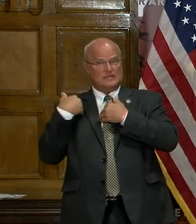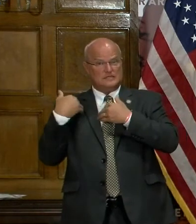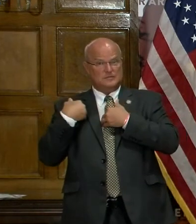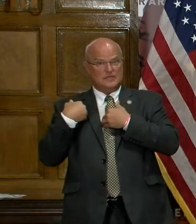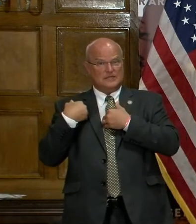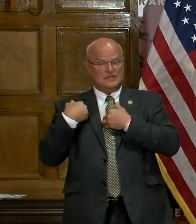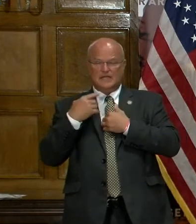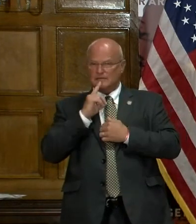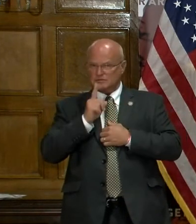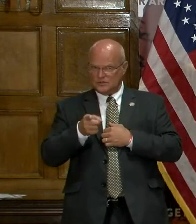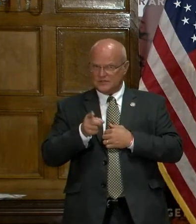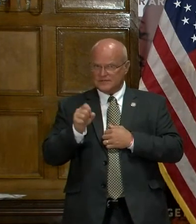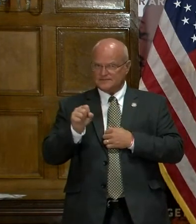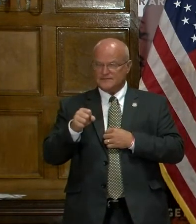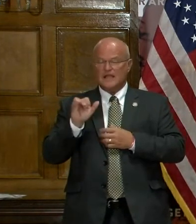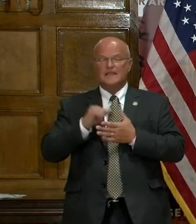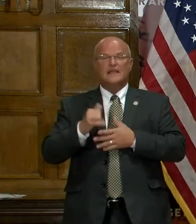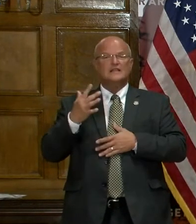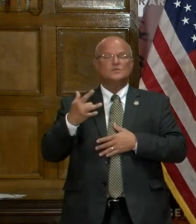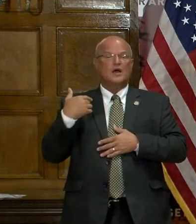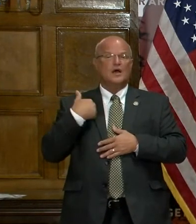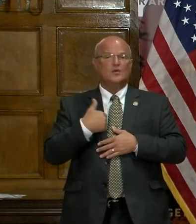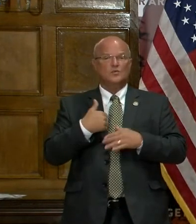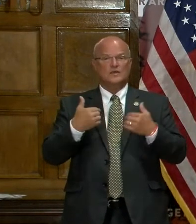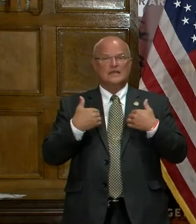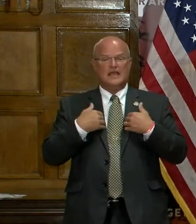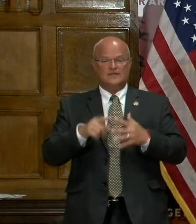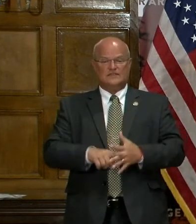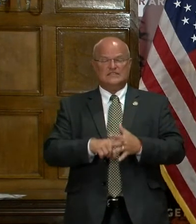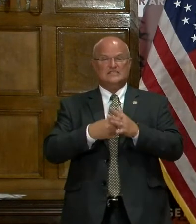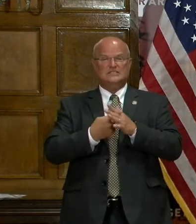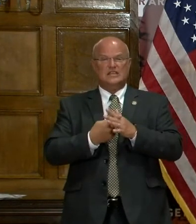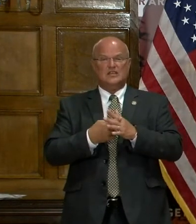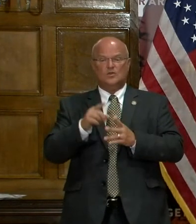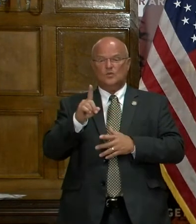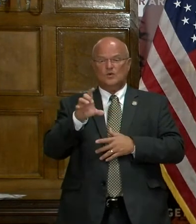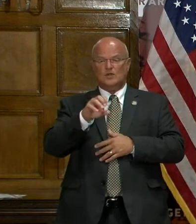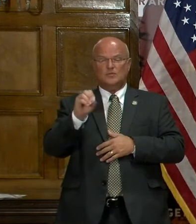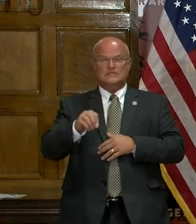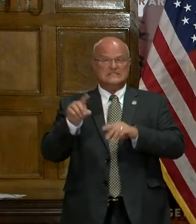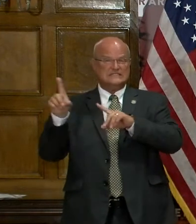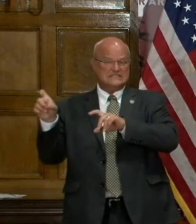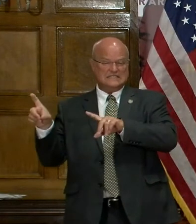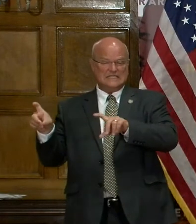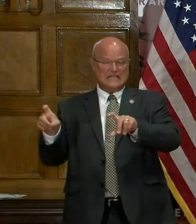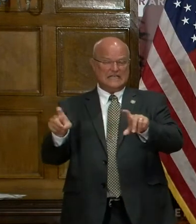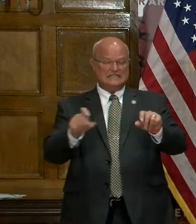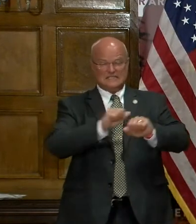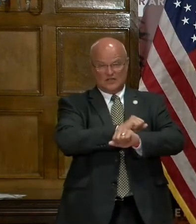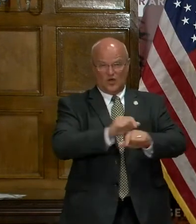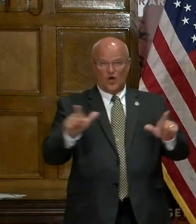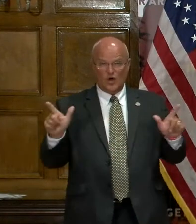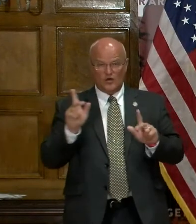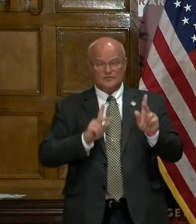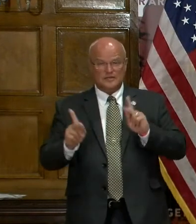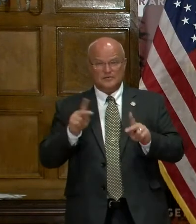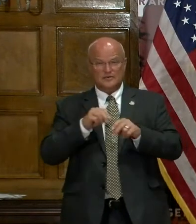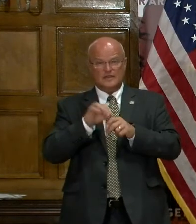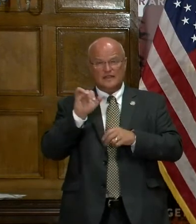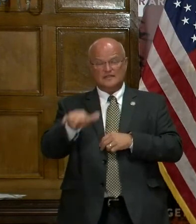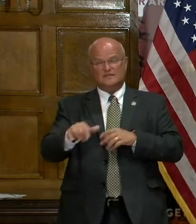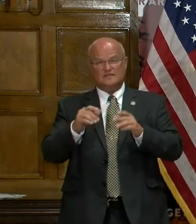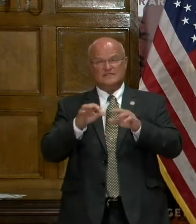them, absolutely. And that's why we have initiated 100% testing. That's why we